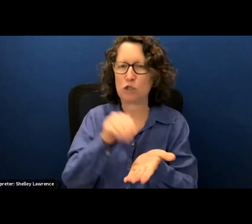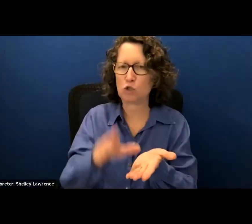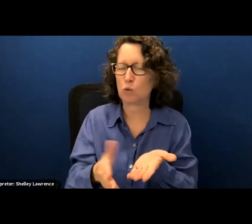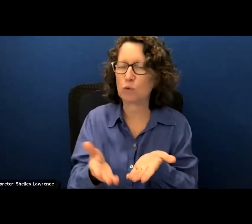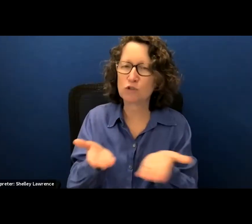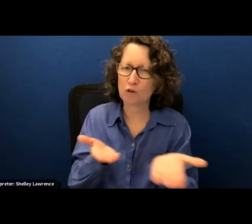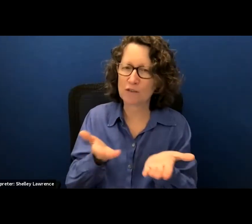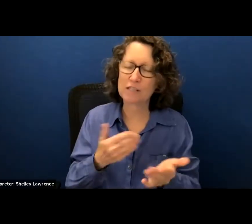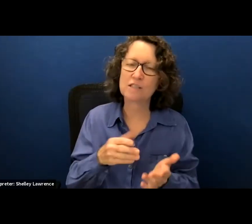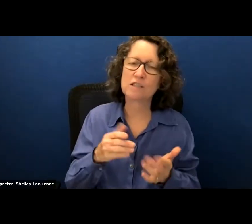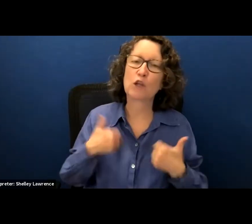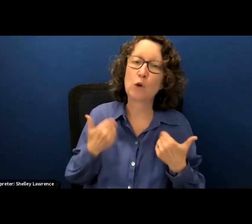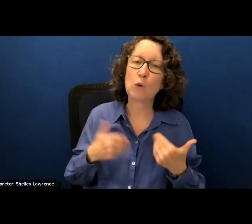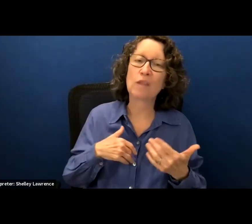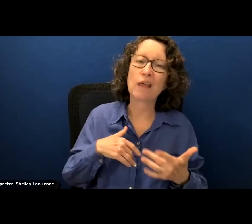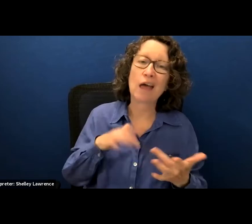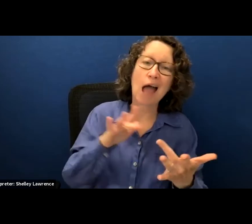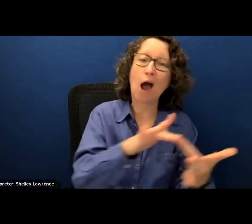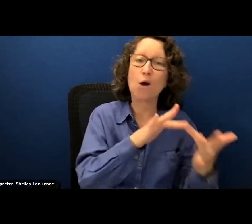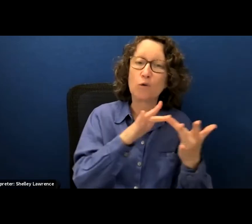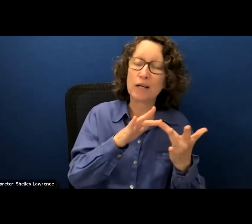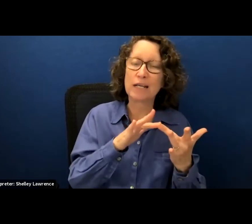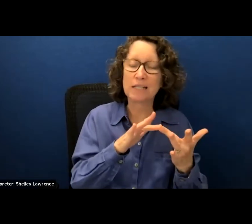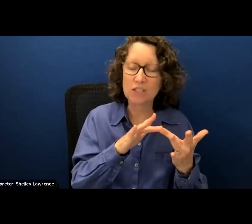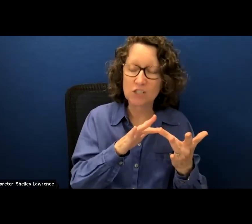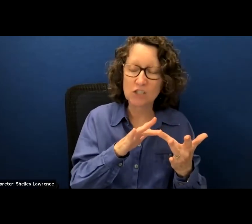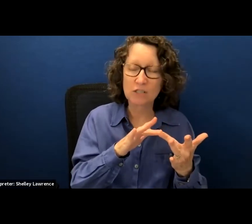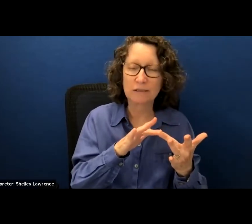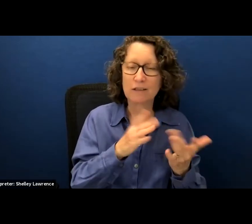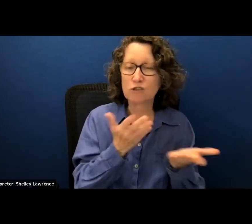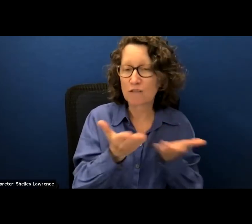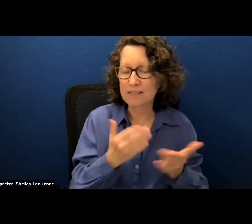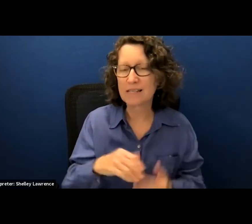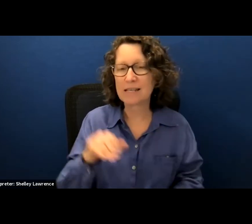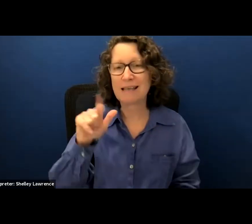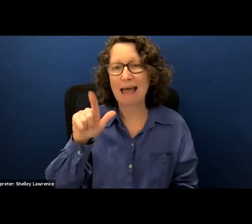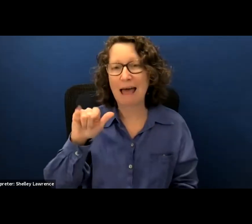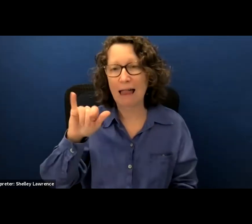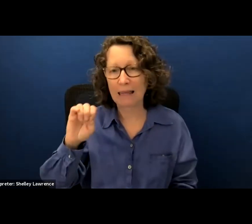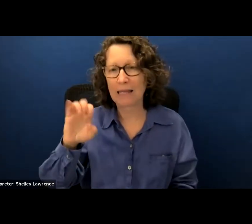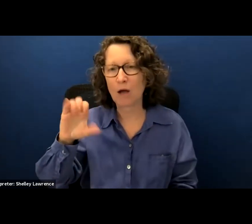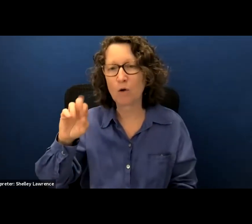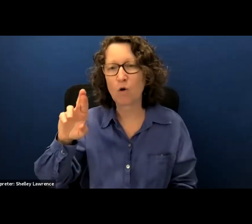outreach workers, and Ali Cortez, who is